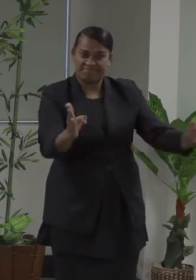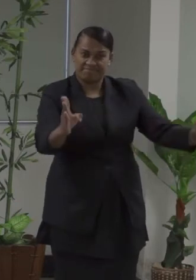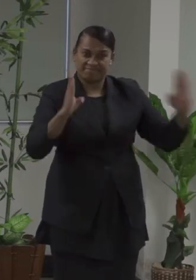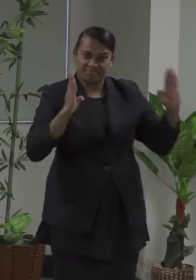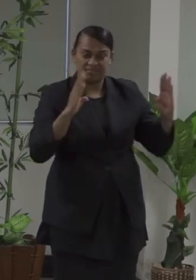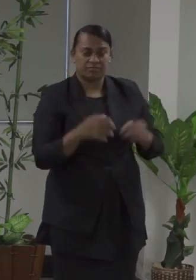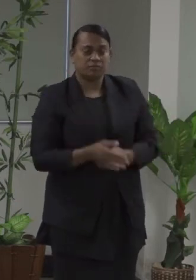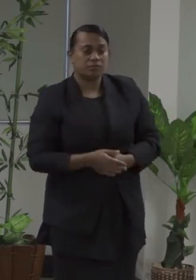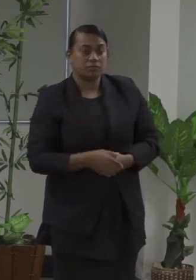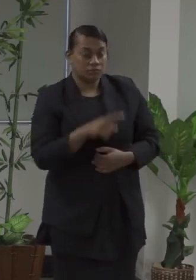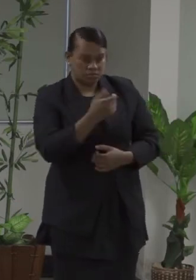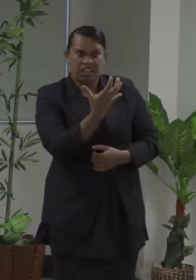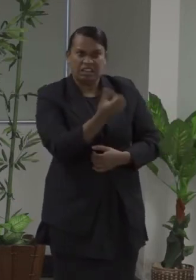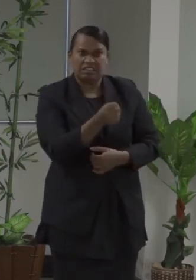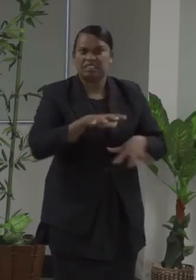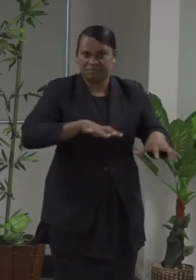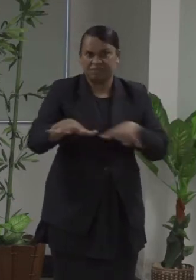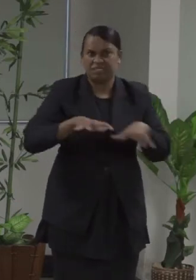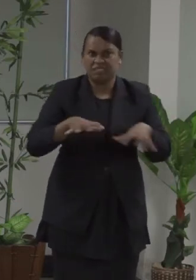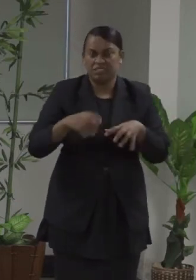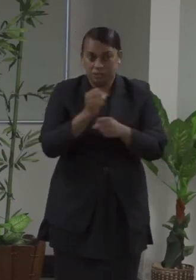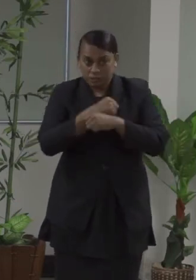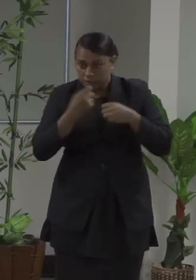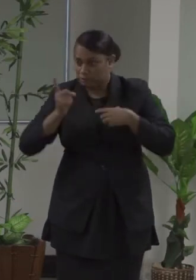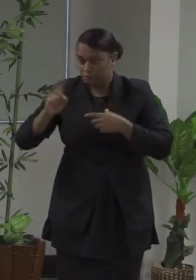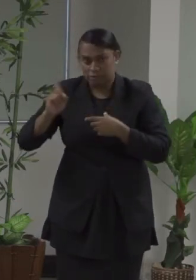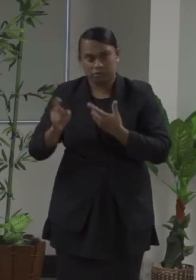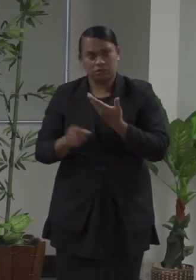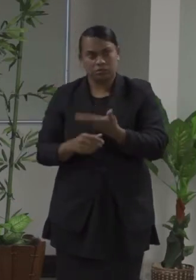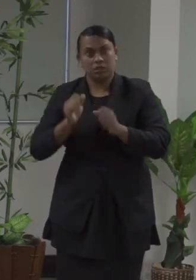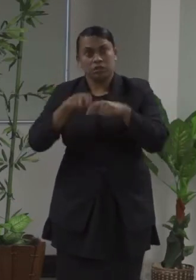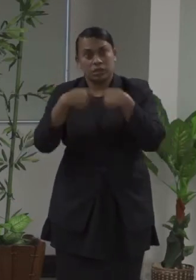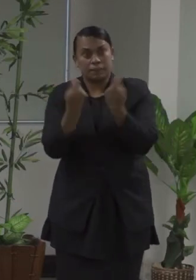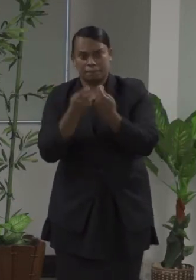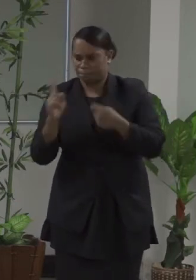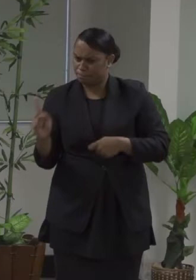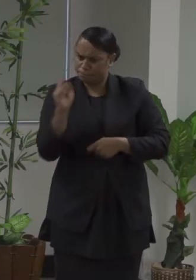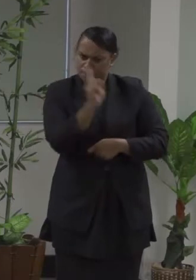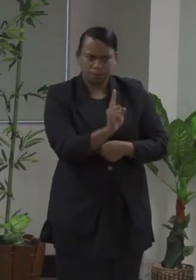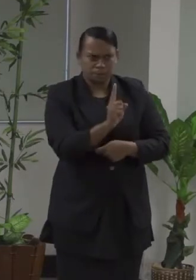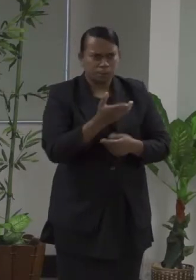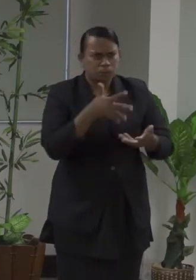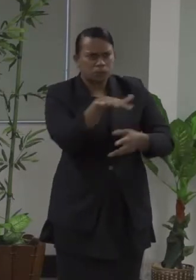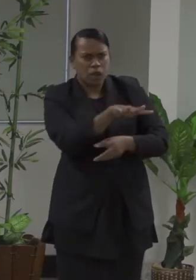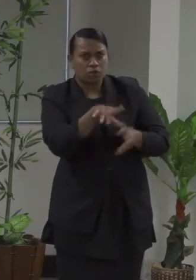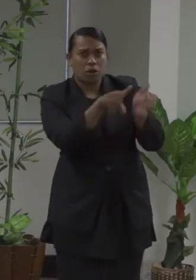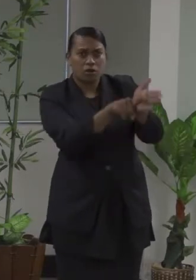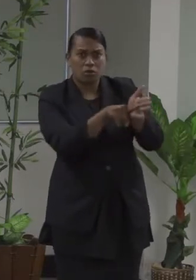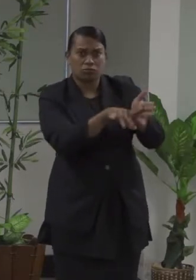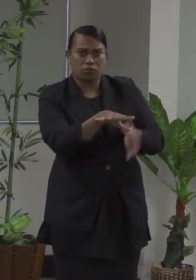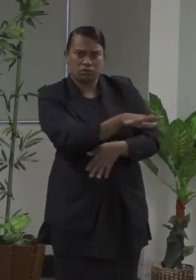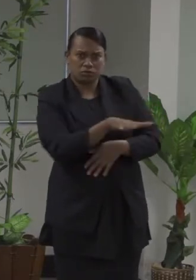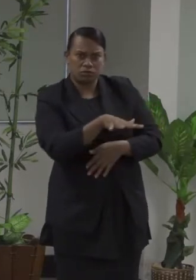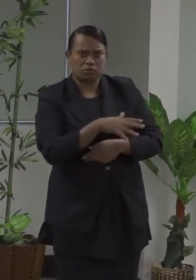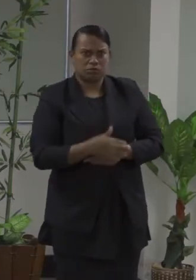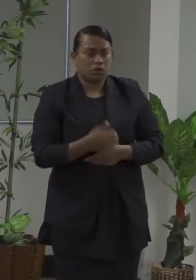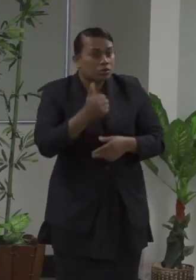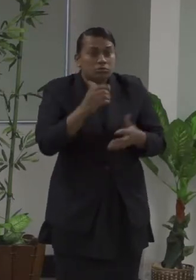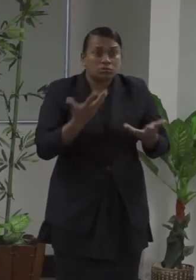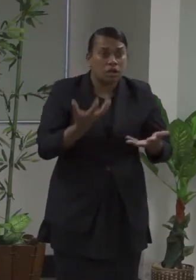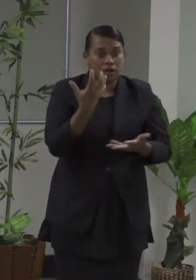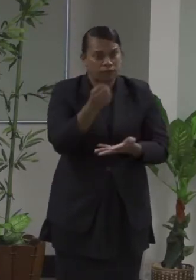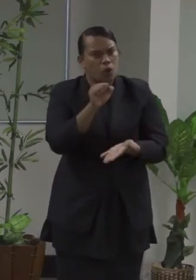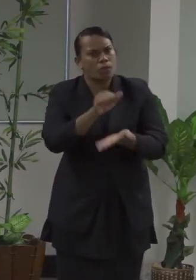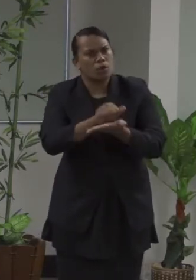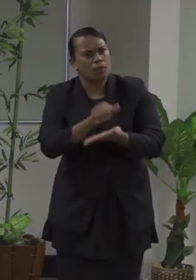activity from our health team in the greater Lautoka area. They'll be running mobile